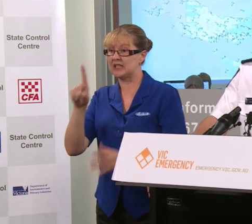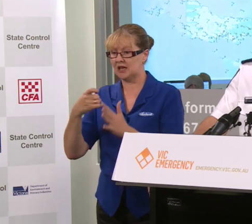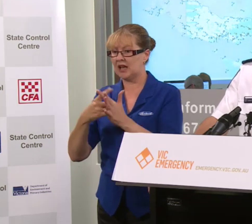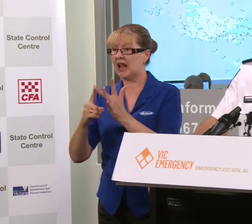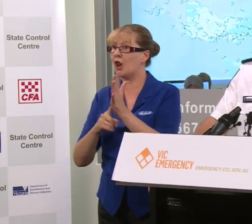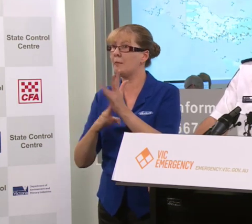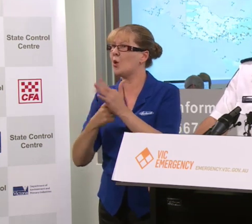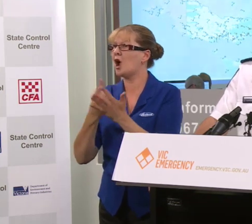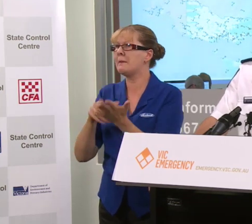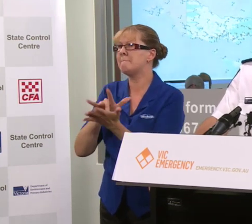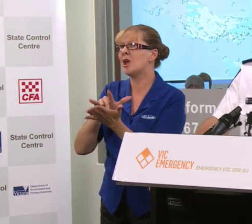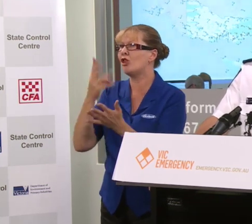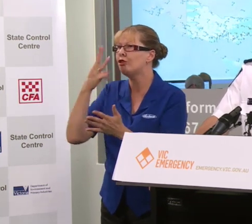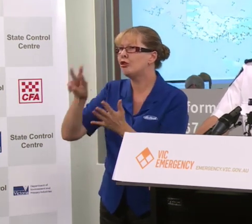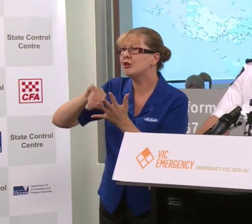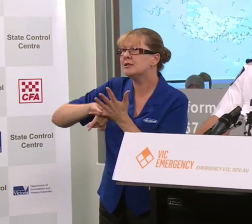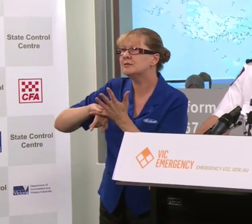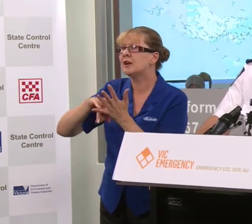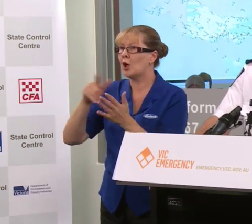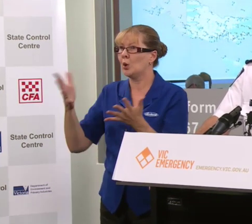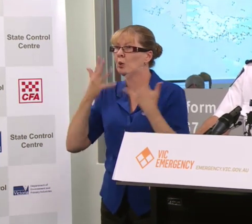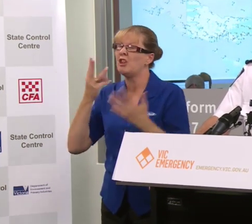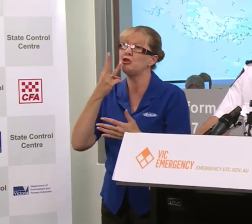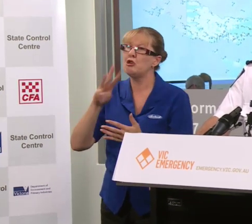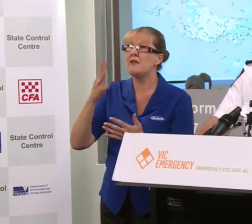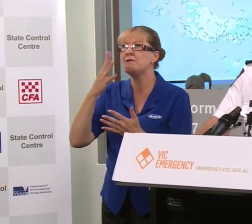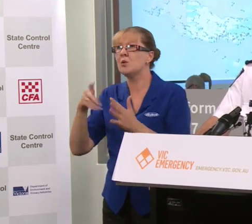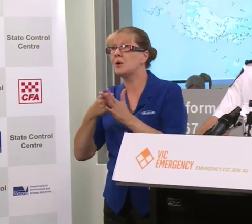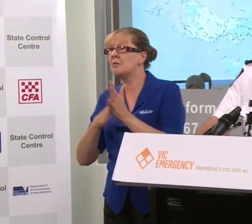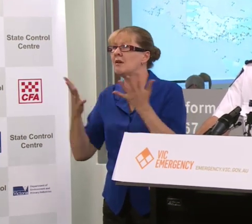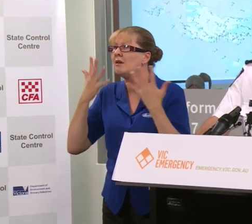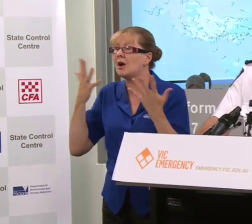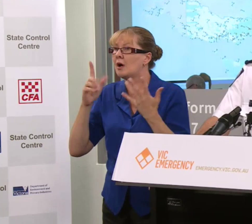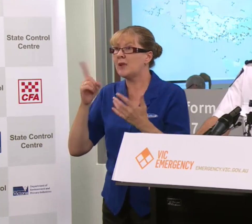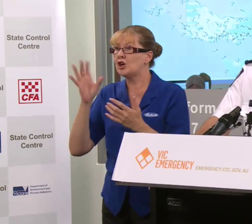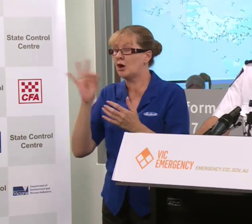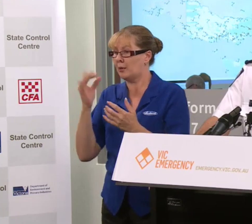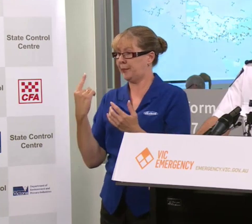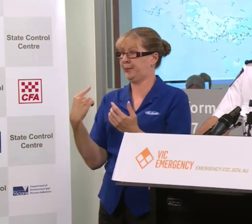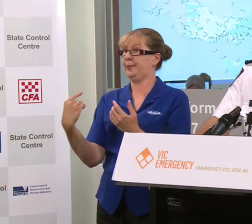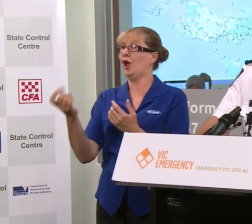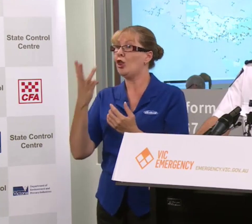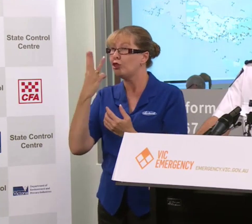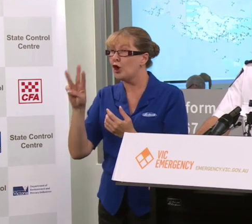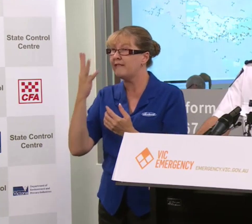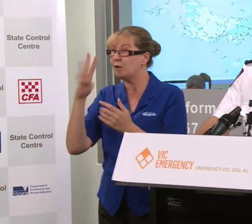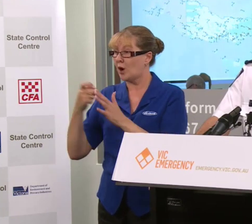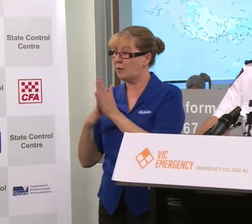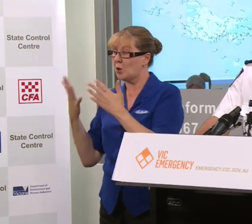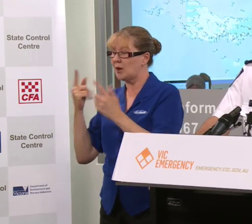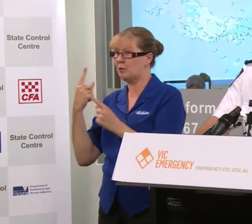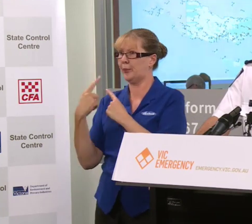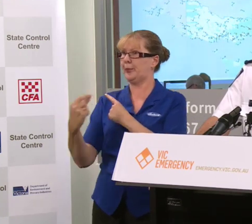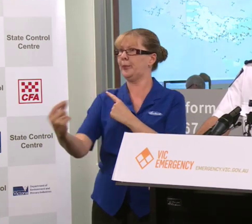the mid-30s. We had wind speeds that started off to be 30, 40 kilometres. They weren't running at 80 kilometres. They were 30, 40 kilometre winds and saw fire